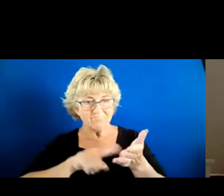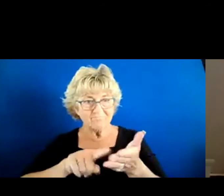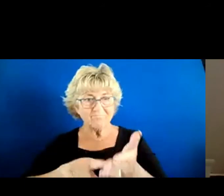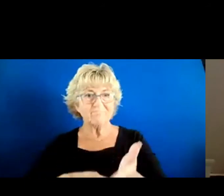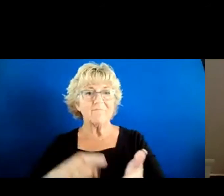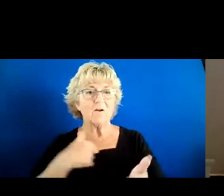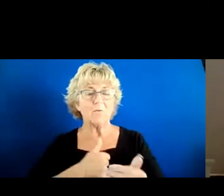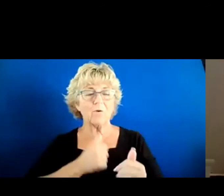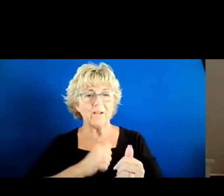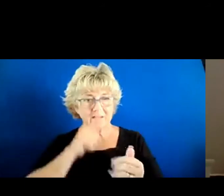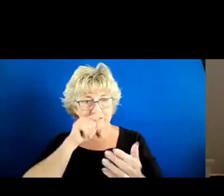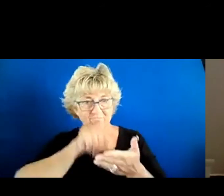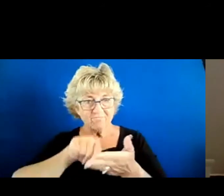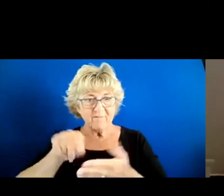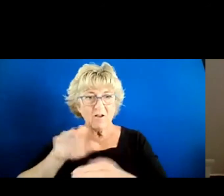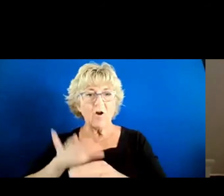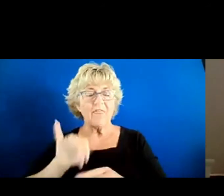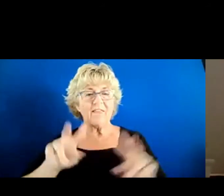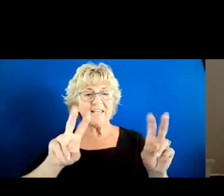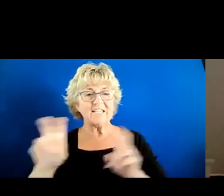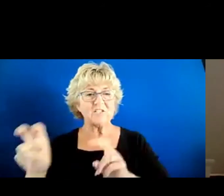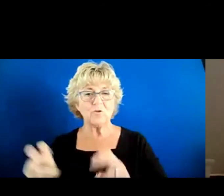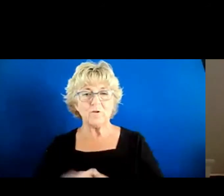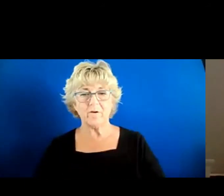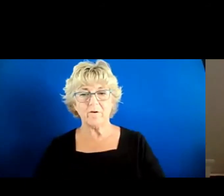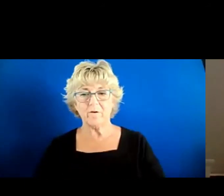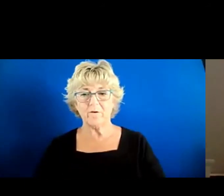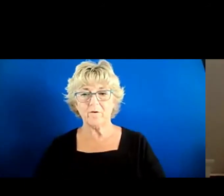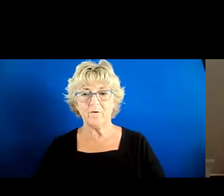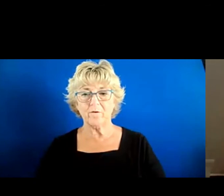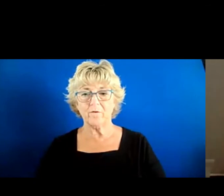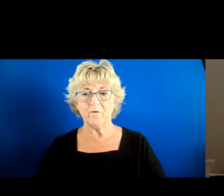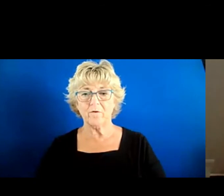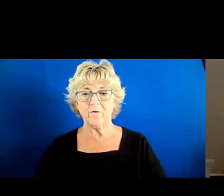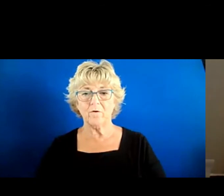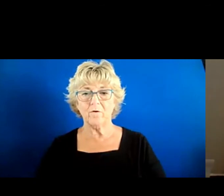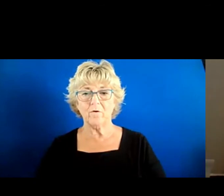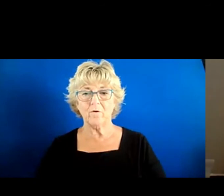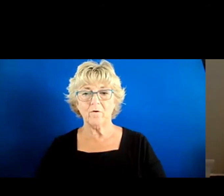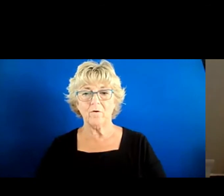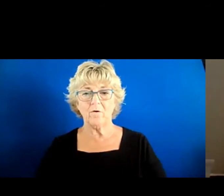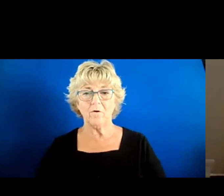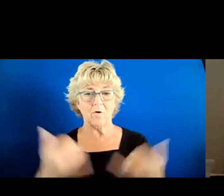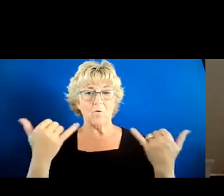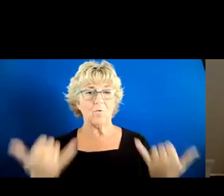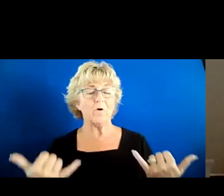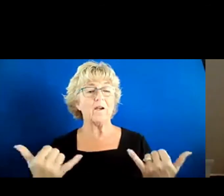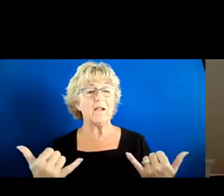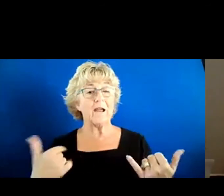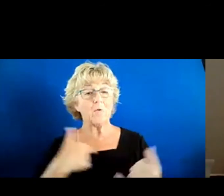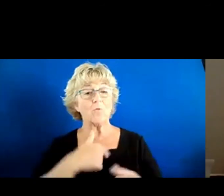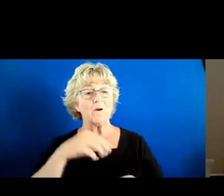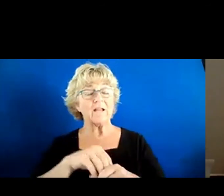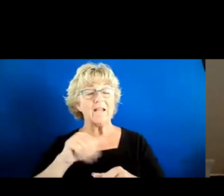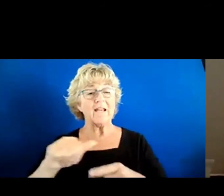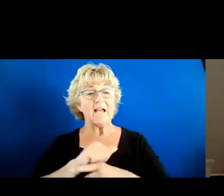with these issues. But we are on what we call a training symposium. We're